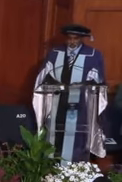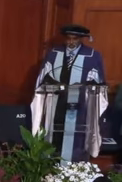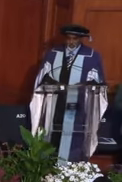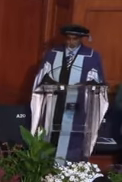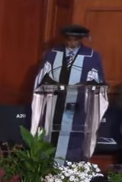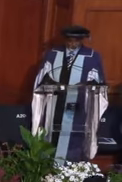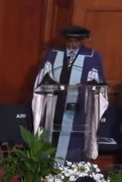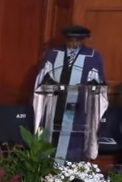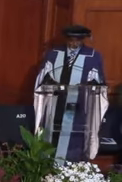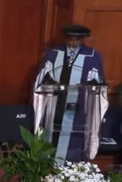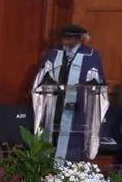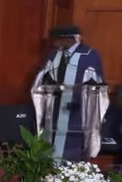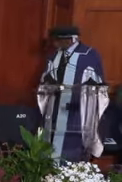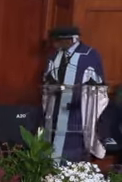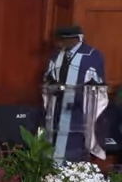Please be seated.